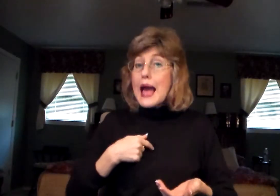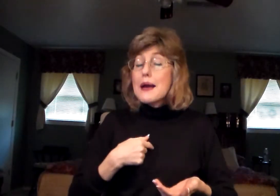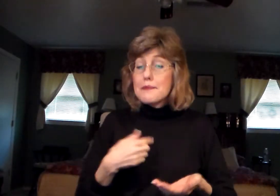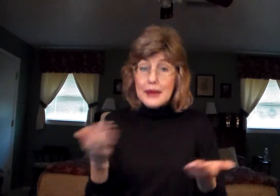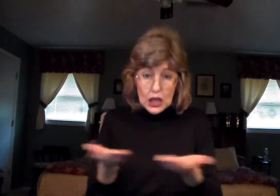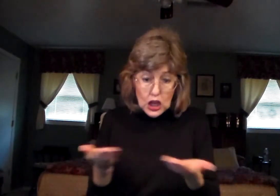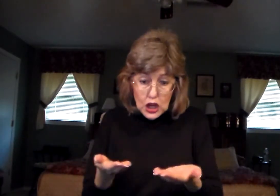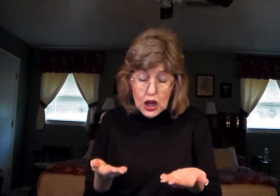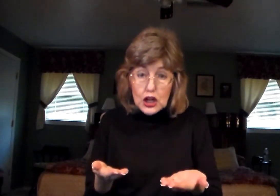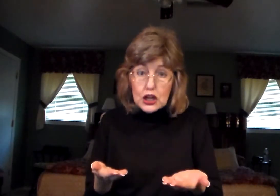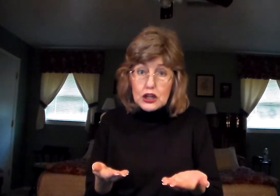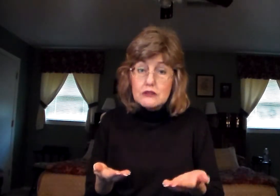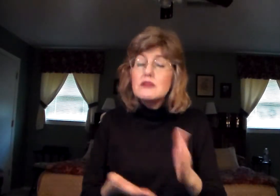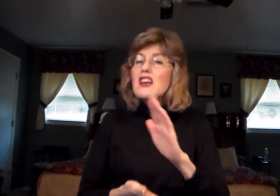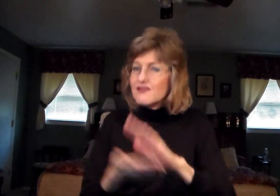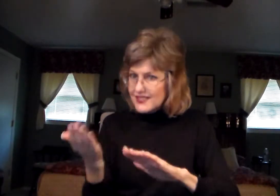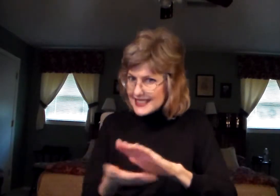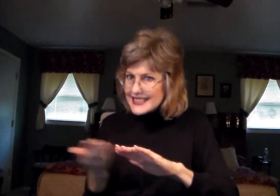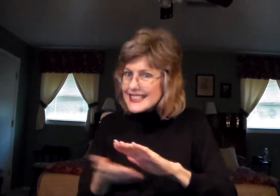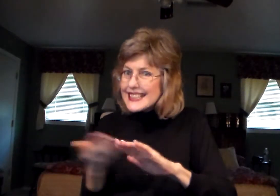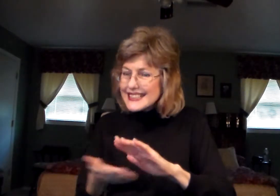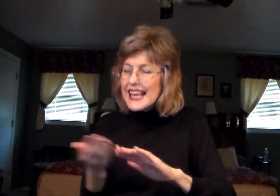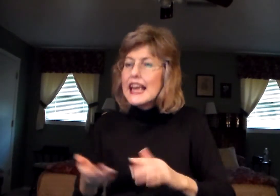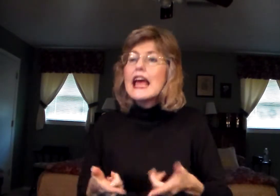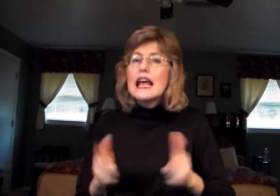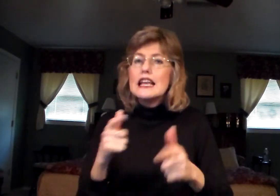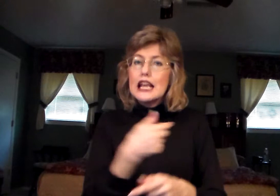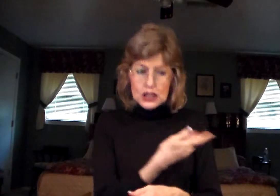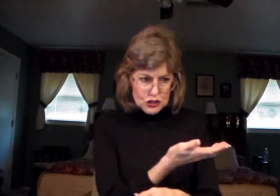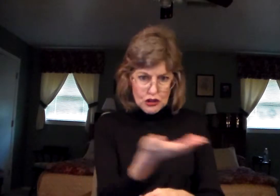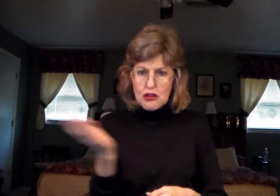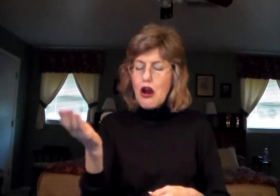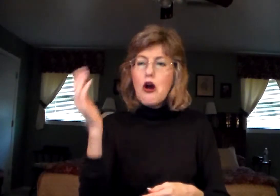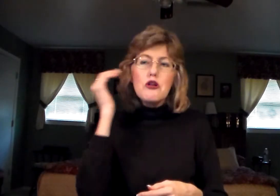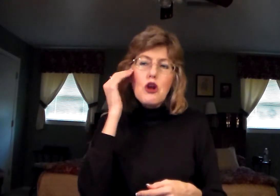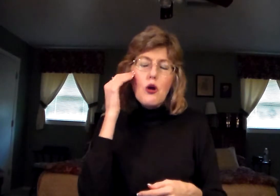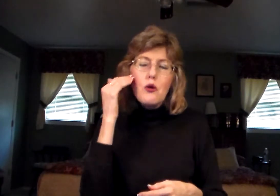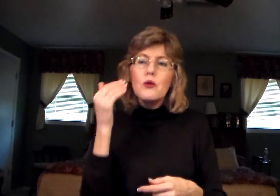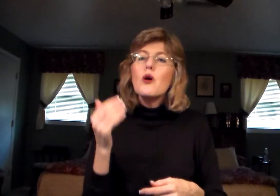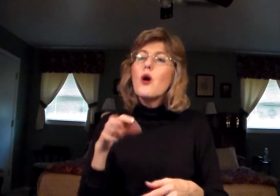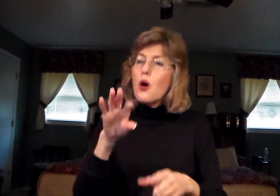to just facilitate and let you guys learn everything you need to learn. Thank you.